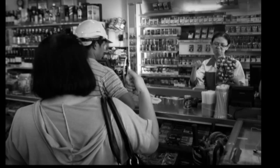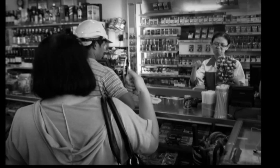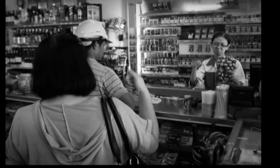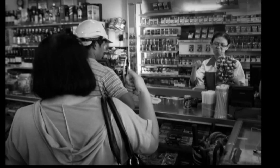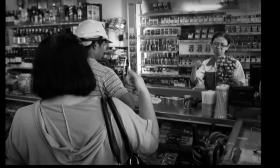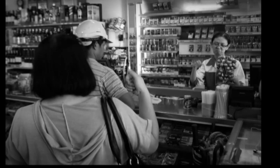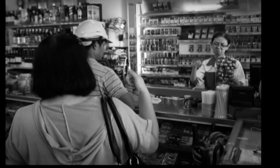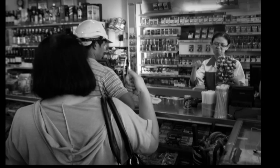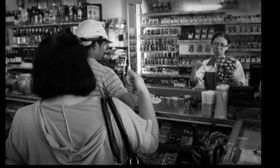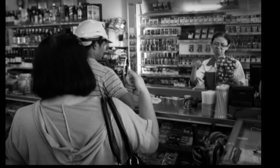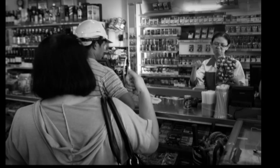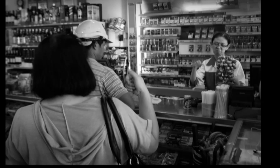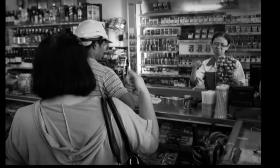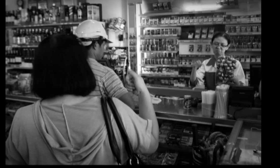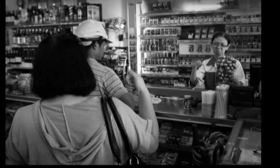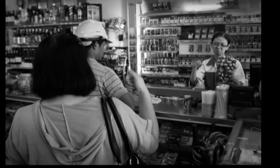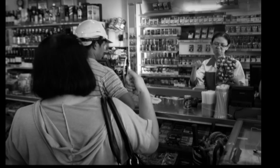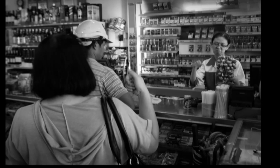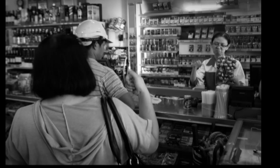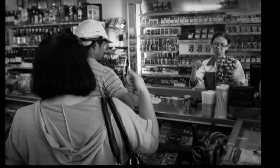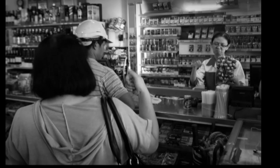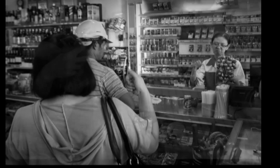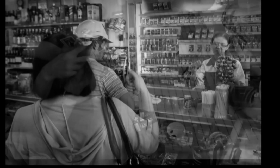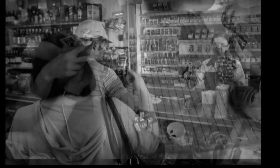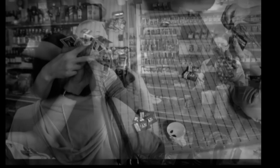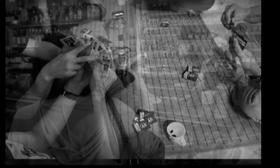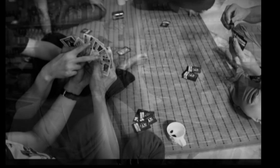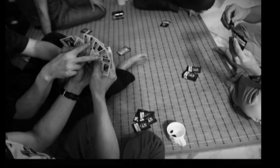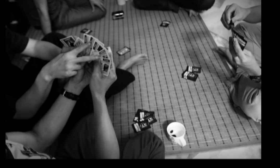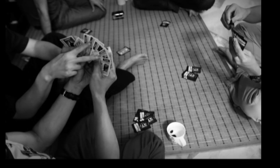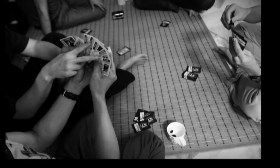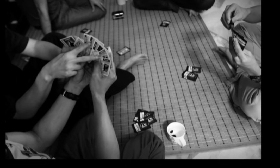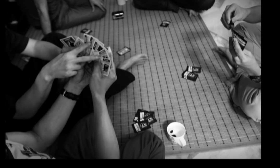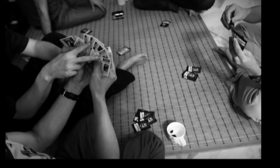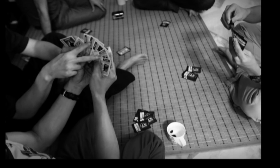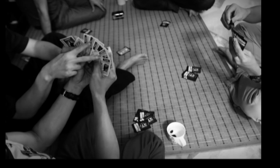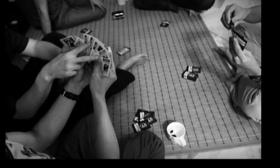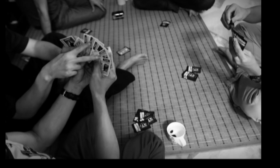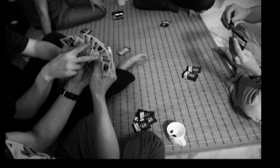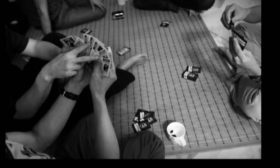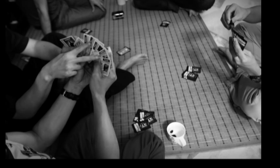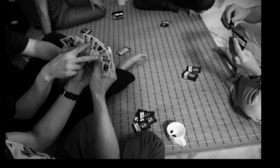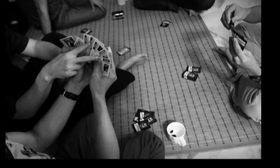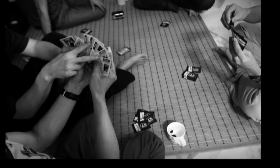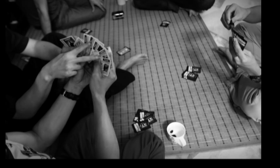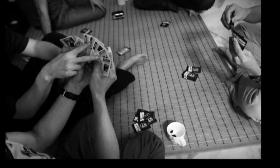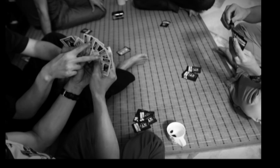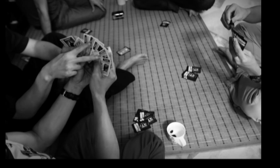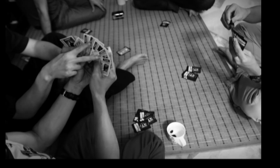passion, commitment, love, not only towards the world but towards the people. I'm very interested in their lifestyles